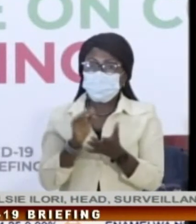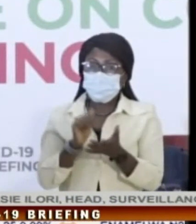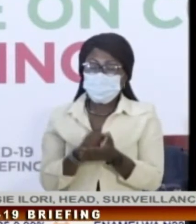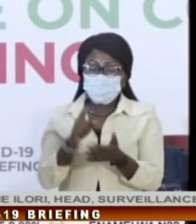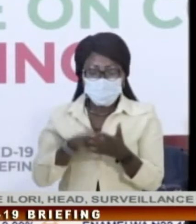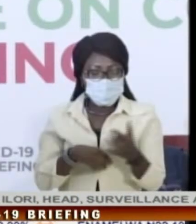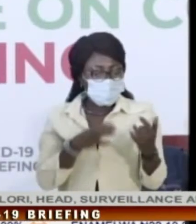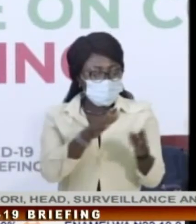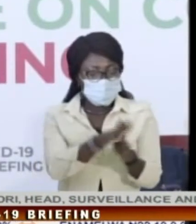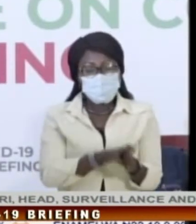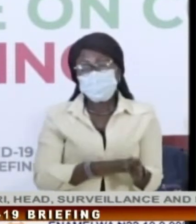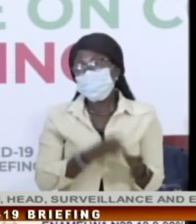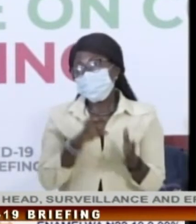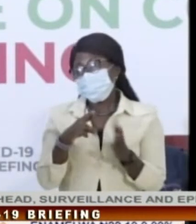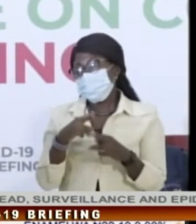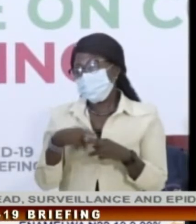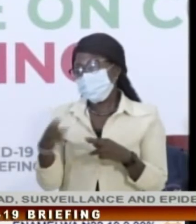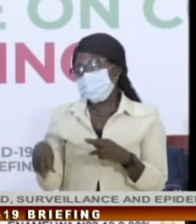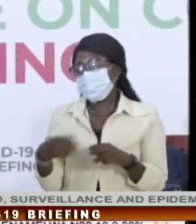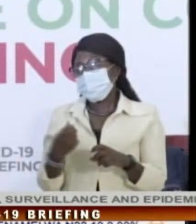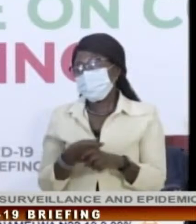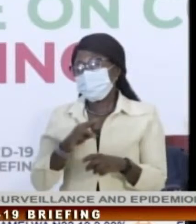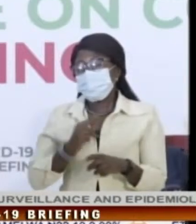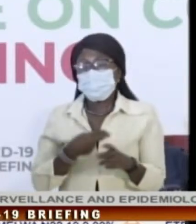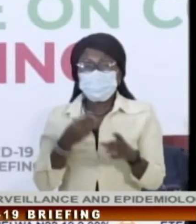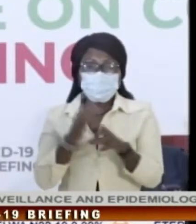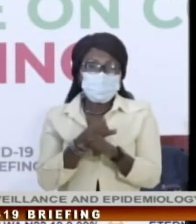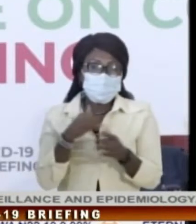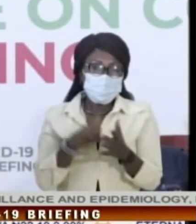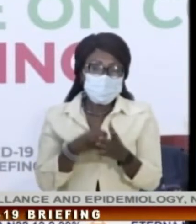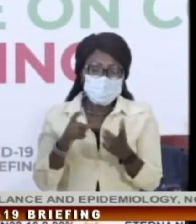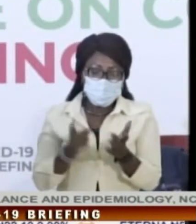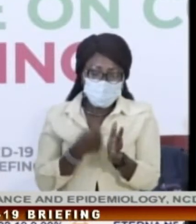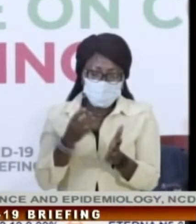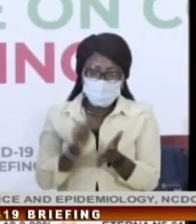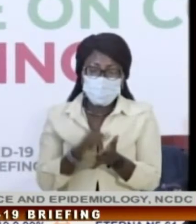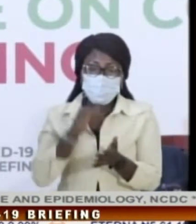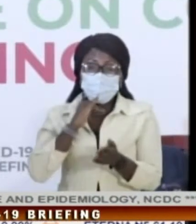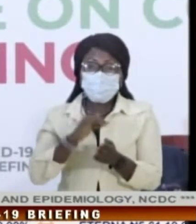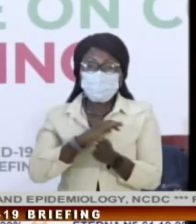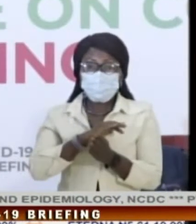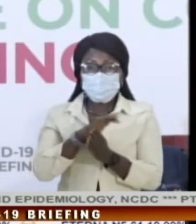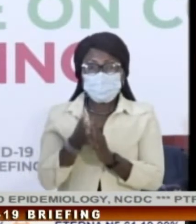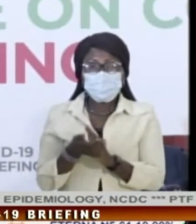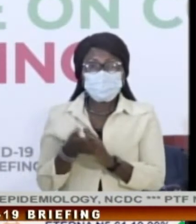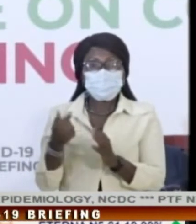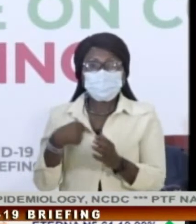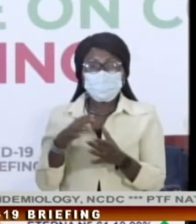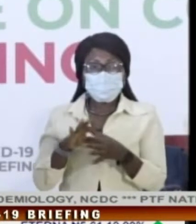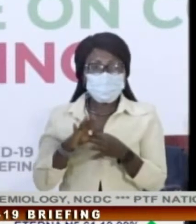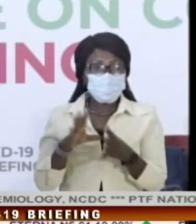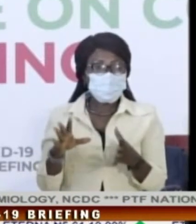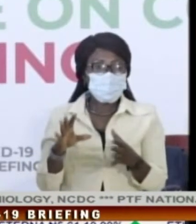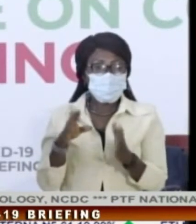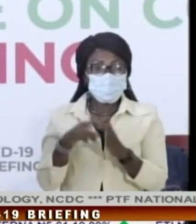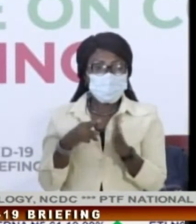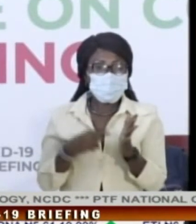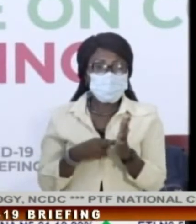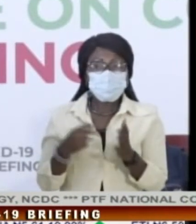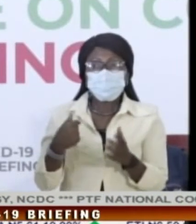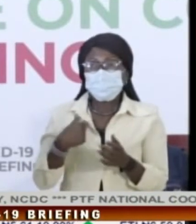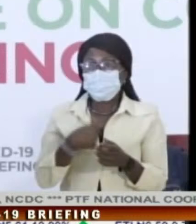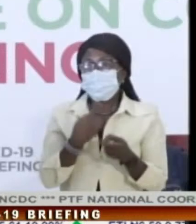delaying the results for us to get the results. And once that is concluded, we will release the results. We are trying to